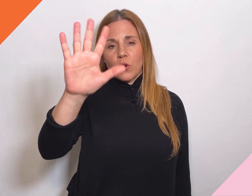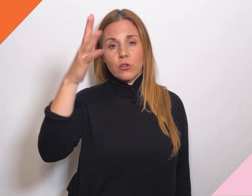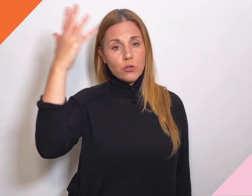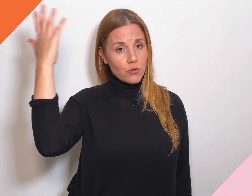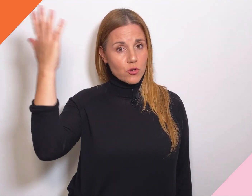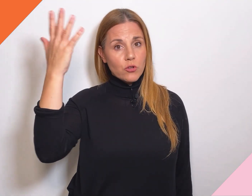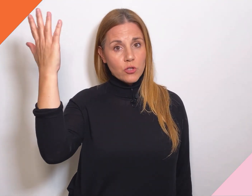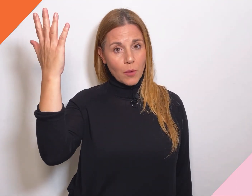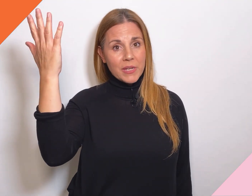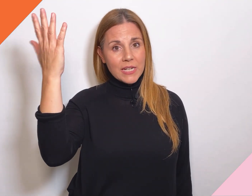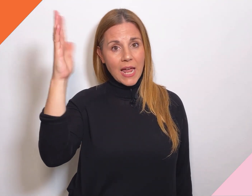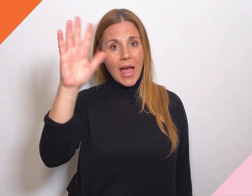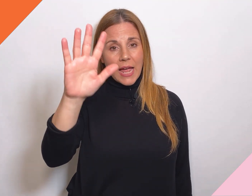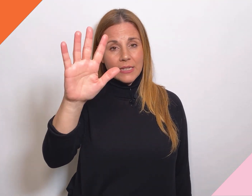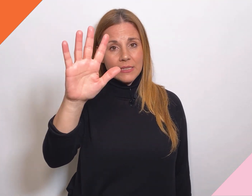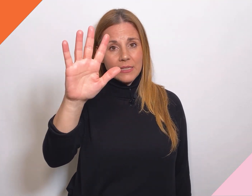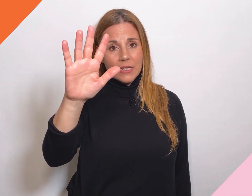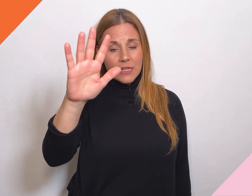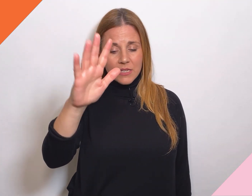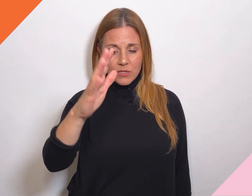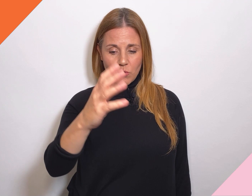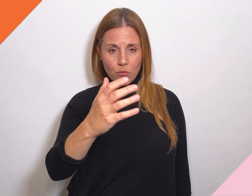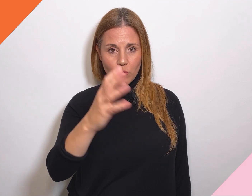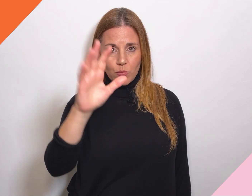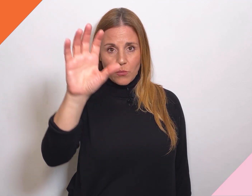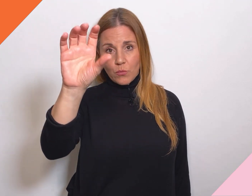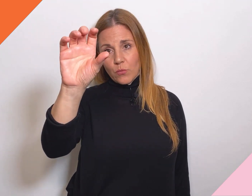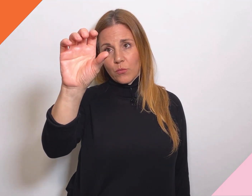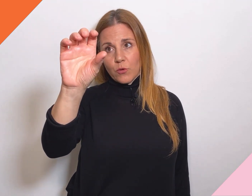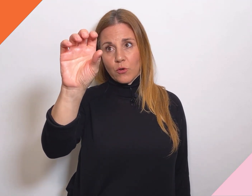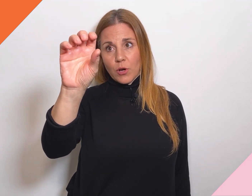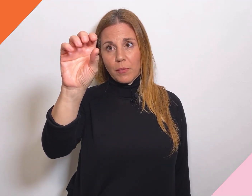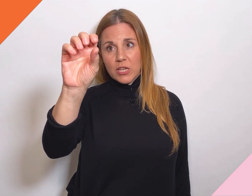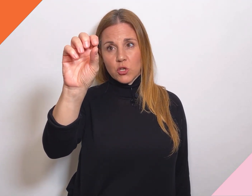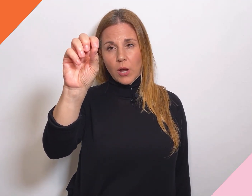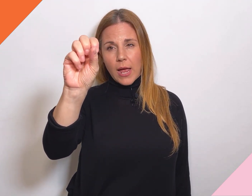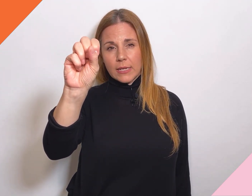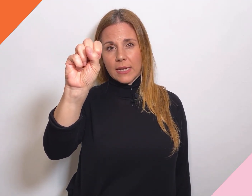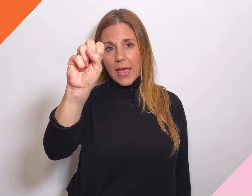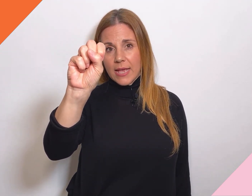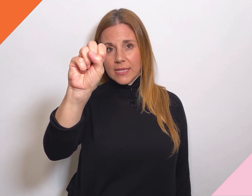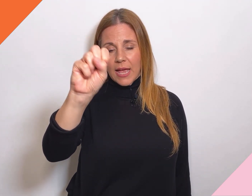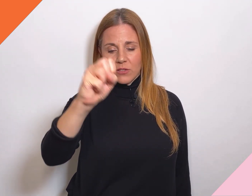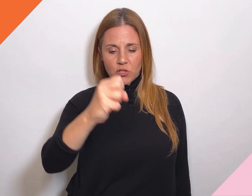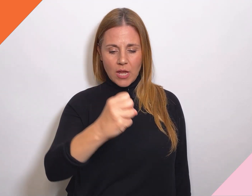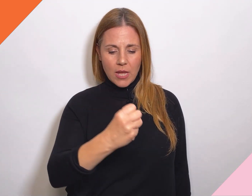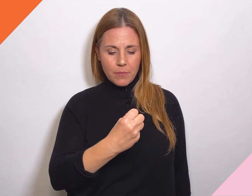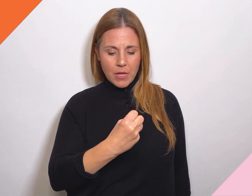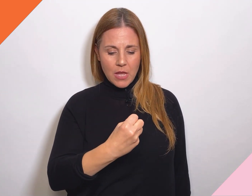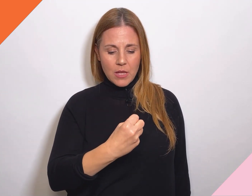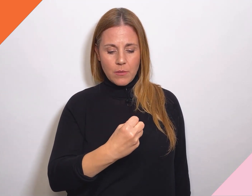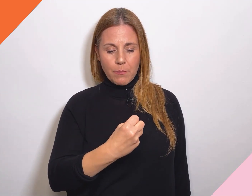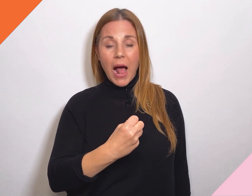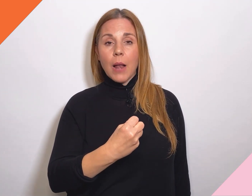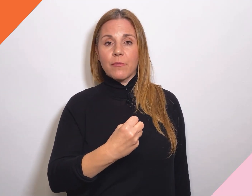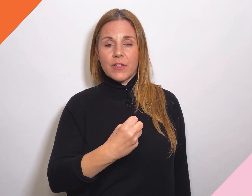going to use your dominant hand. So you're going to place your hand in S hand shape, palm facing